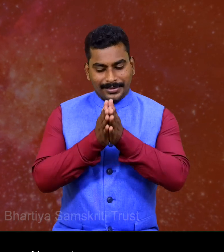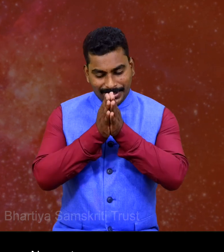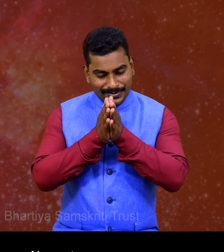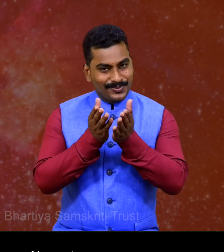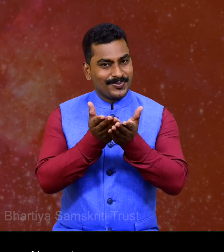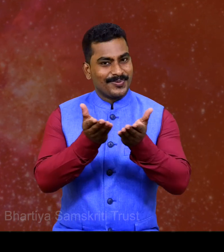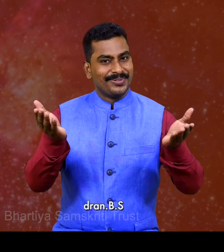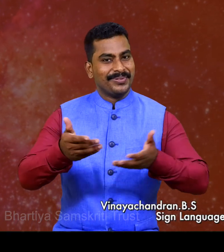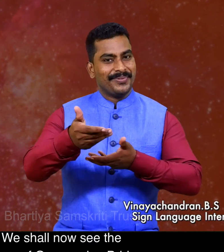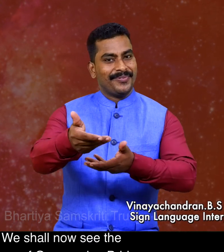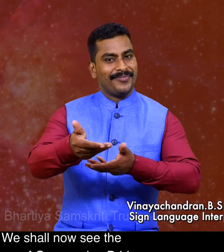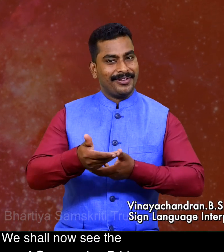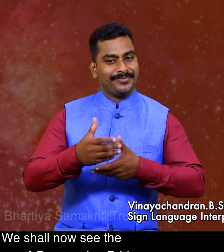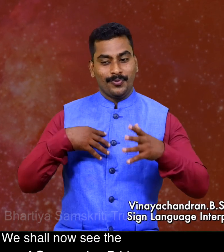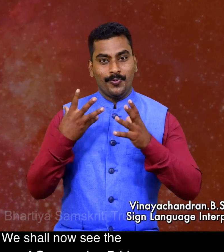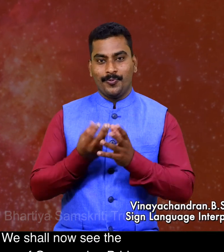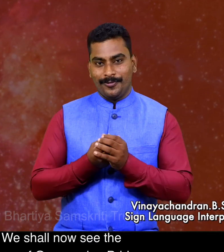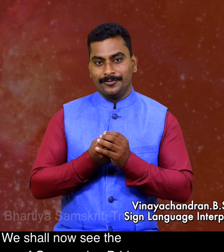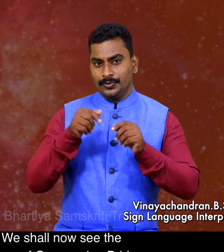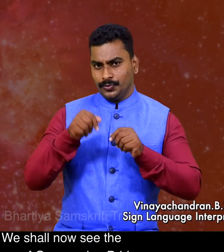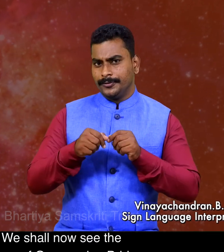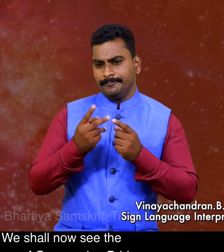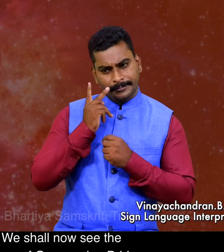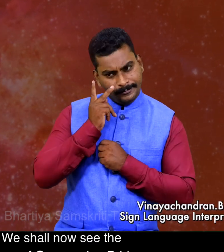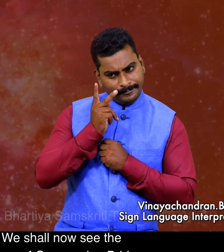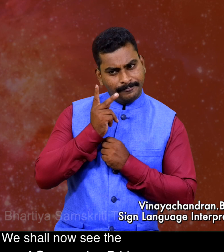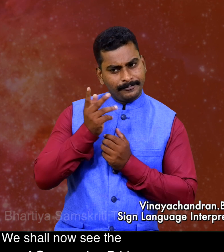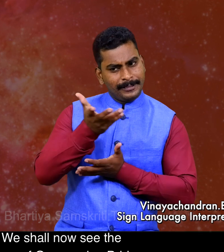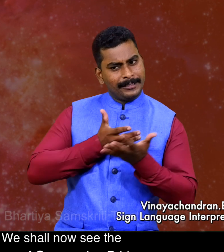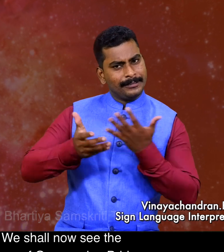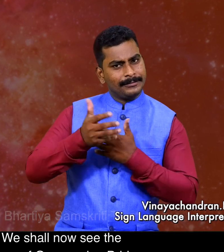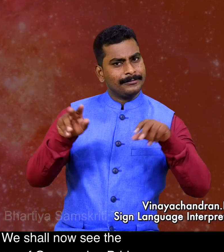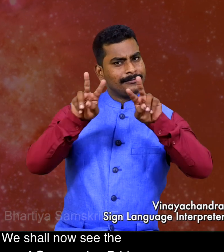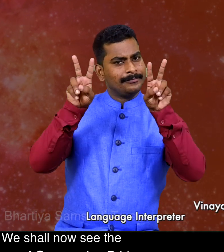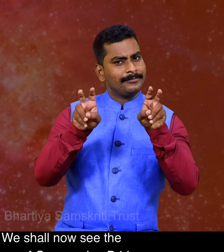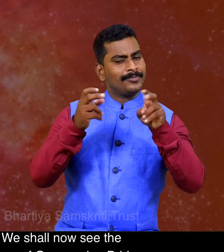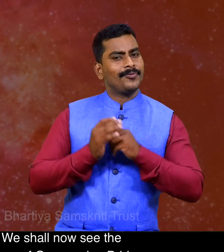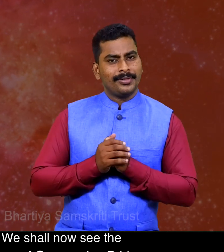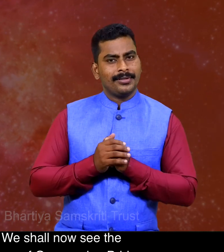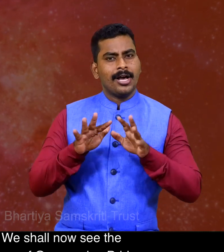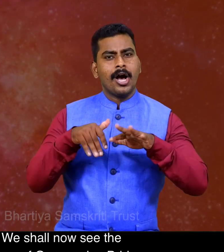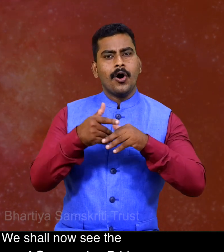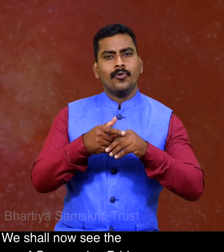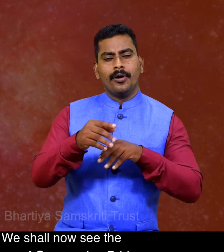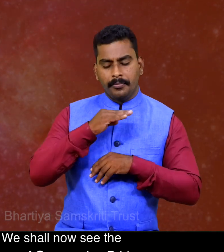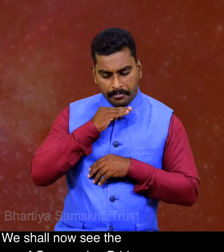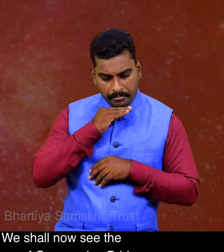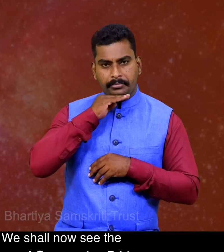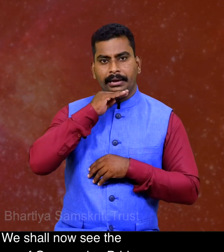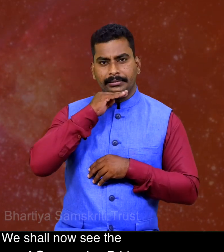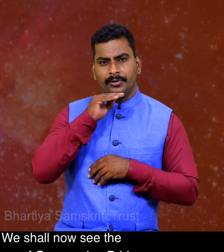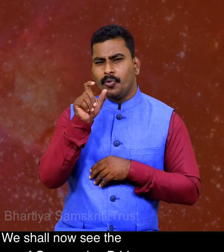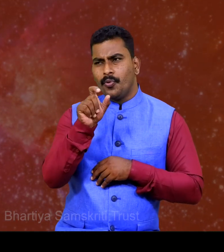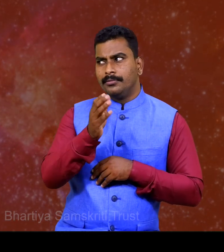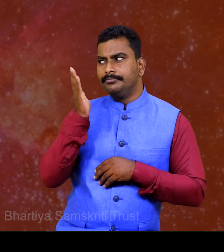Namaste. We shall now see the ways of overcoming mother or